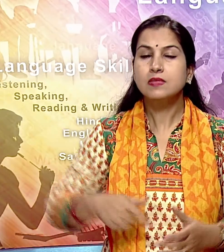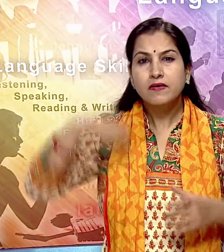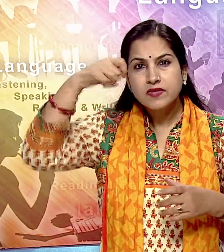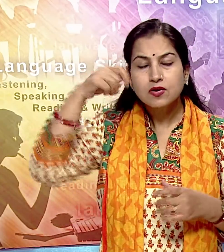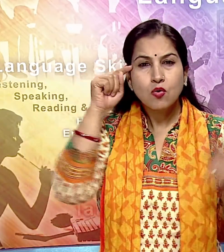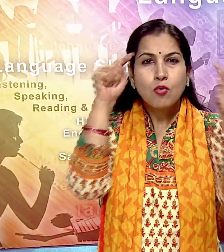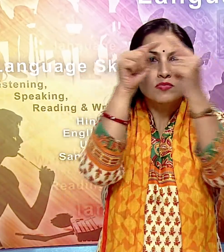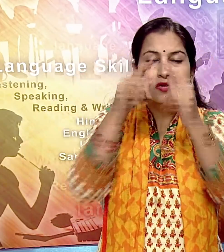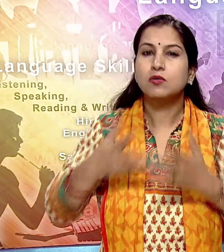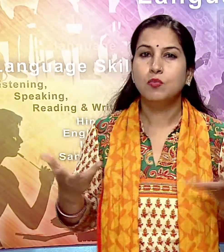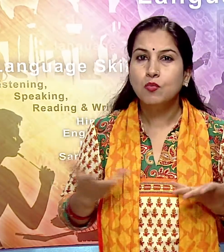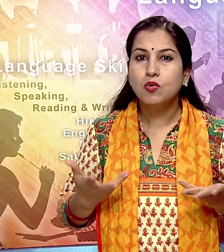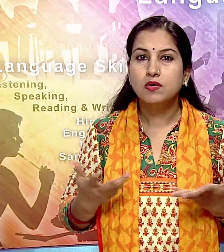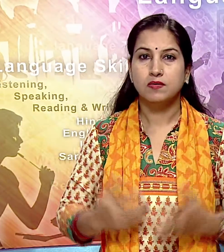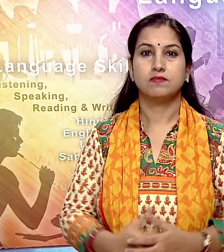objectives of this video are